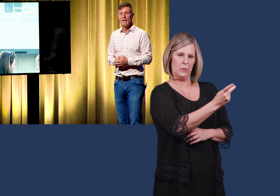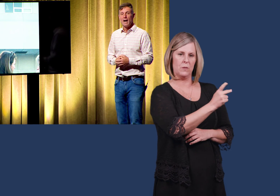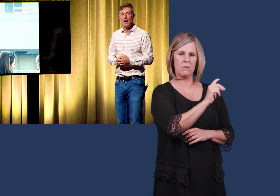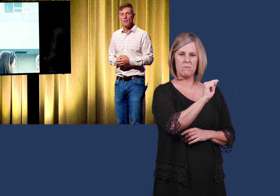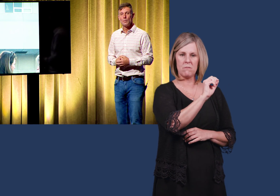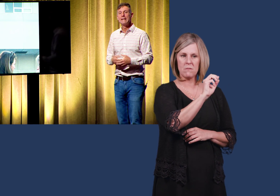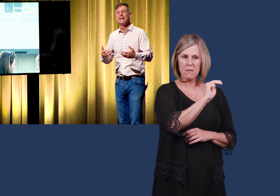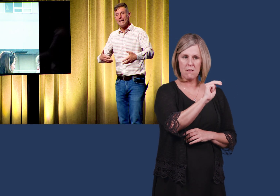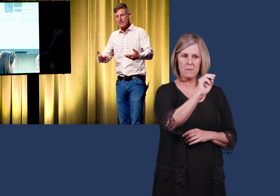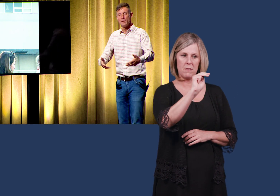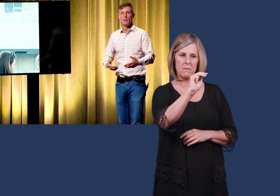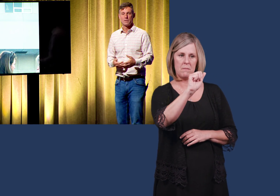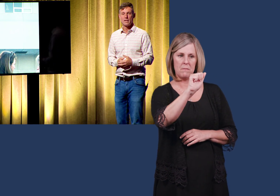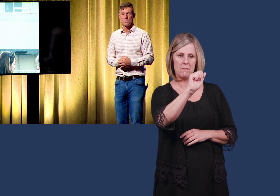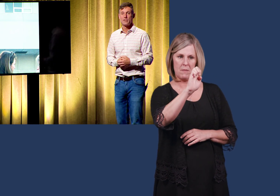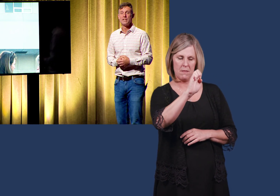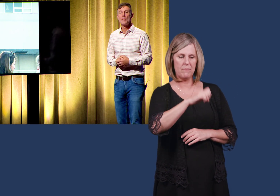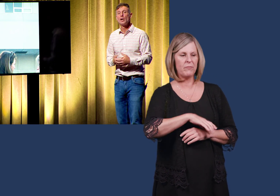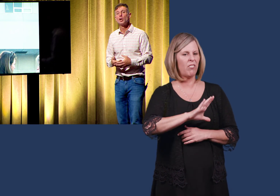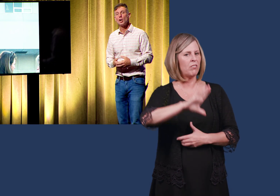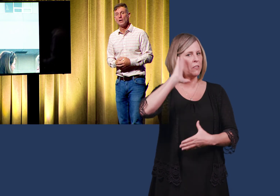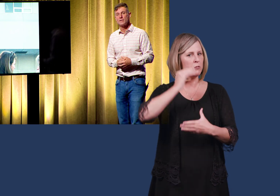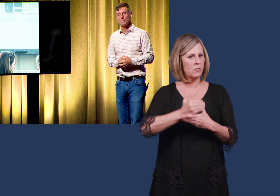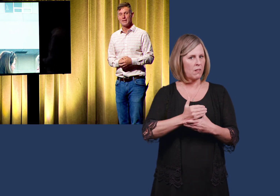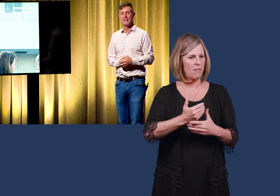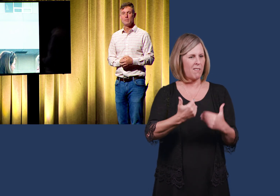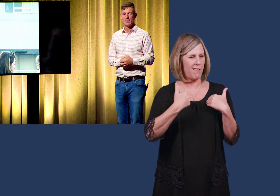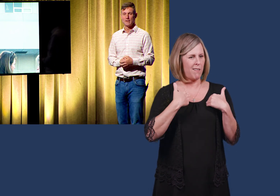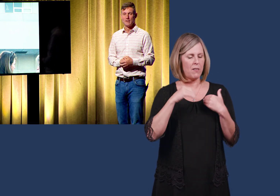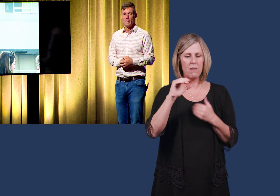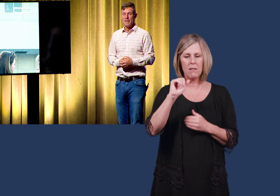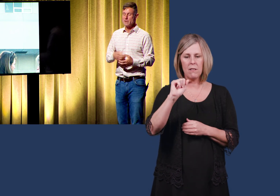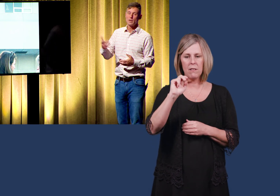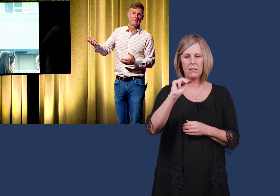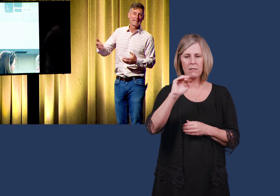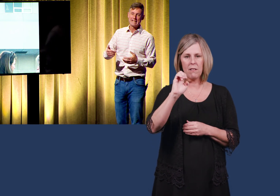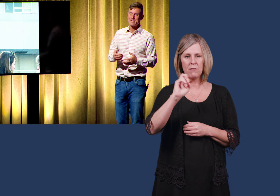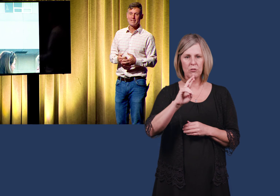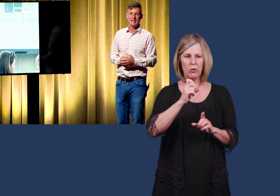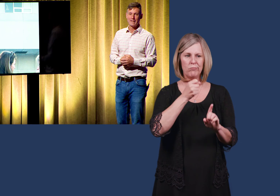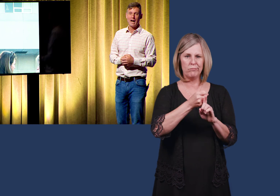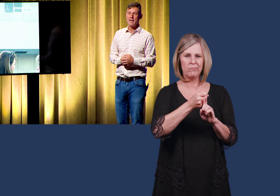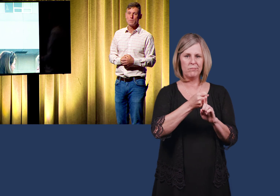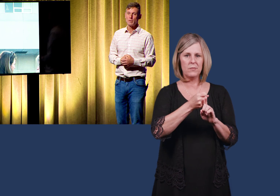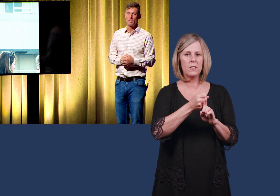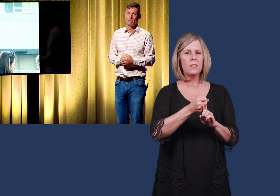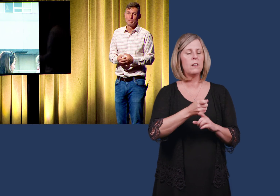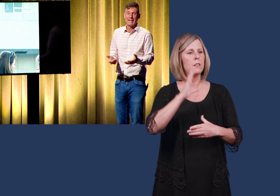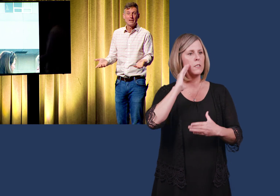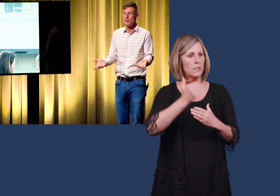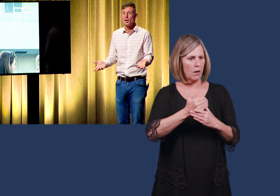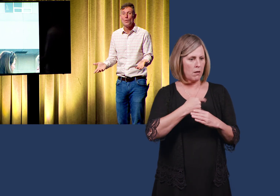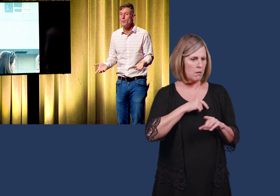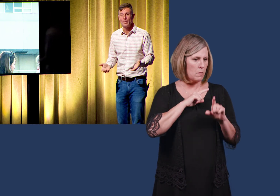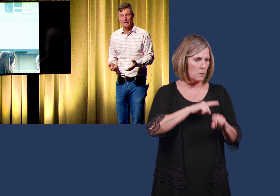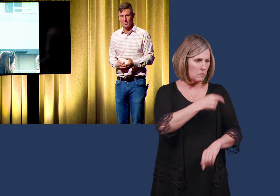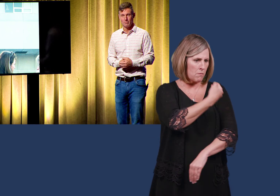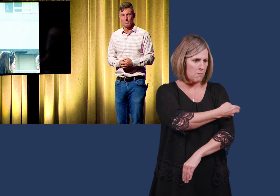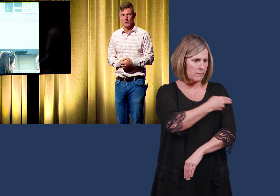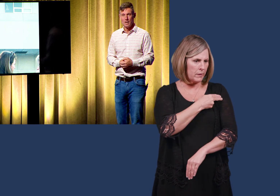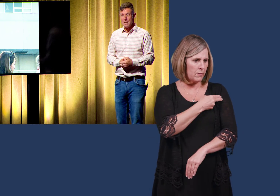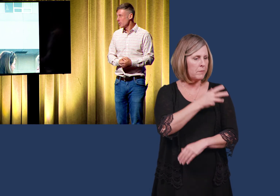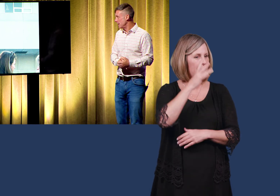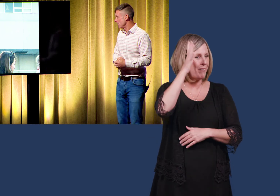recently re-diagnosed. In other words, another occurrence of leukemia. They took him into Kansas City to the hospital, but they couldn't go in with